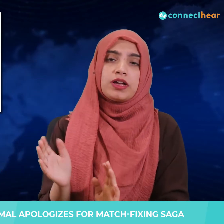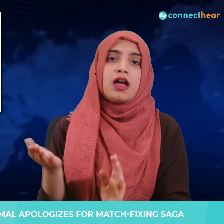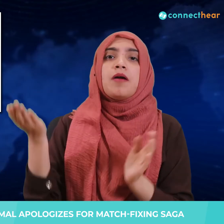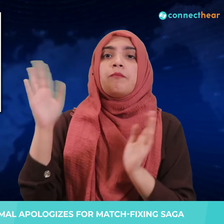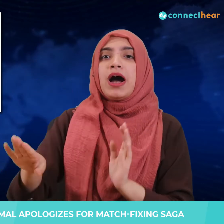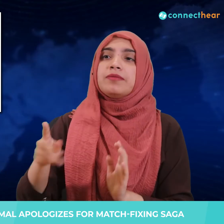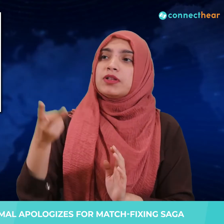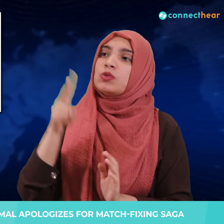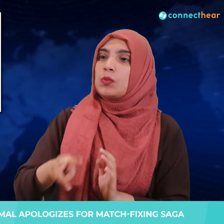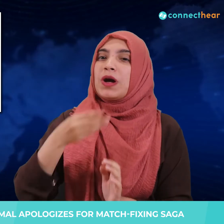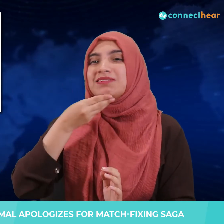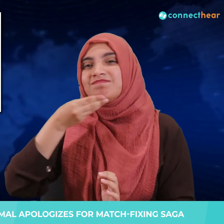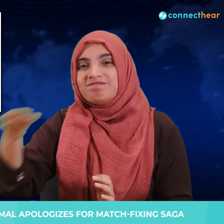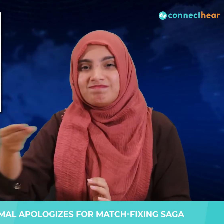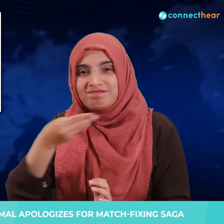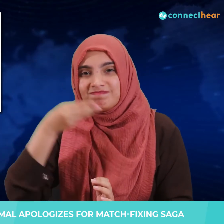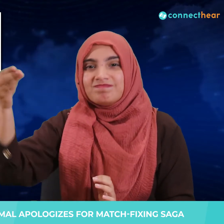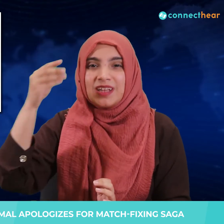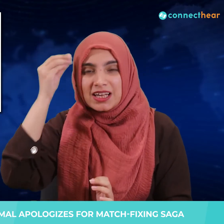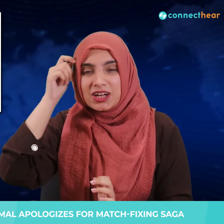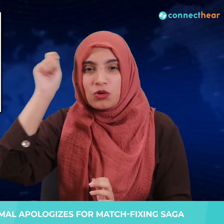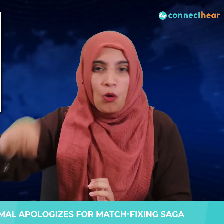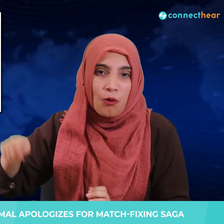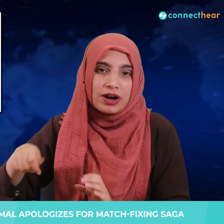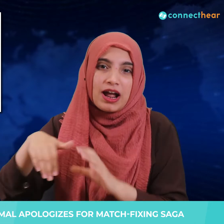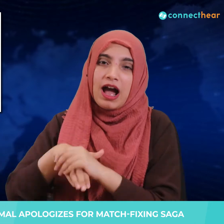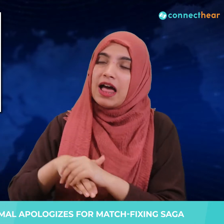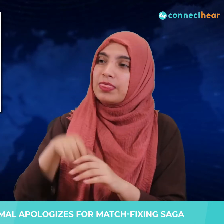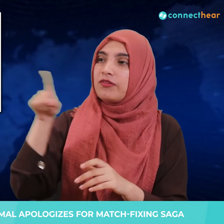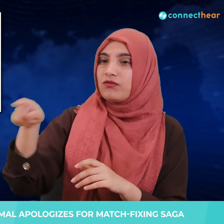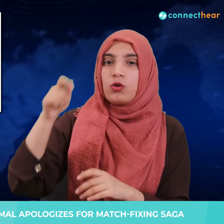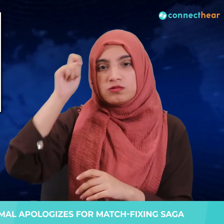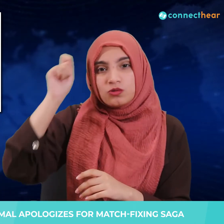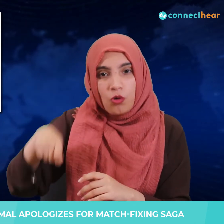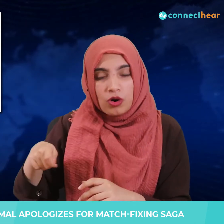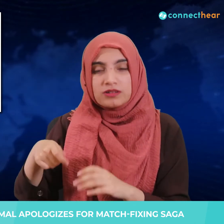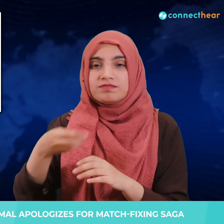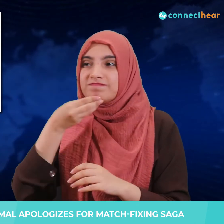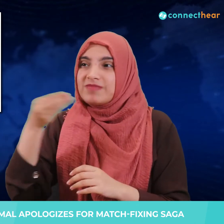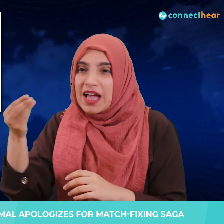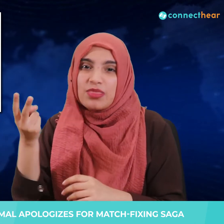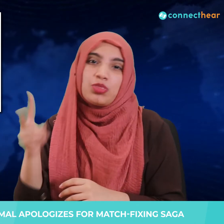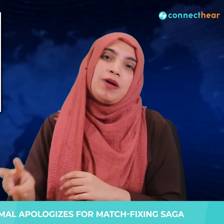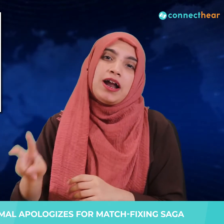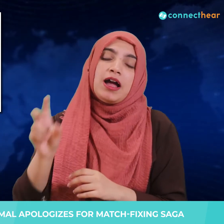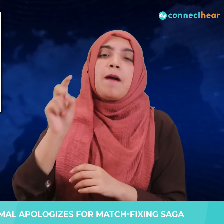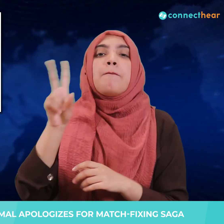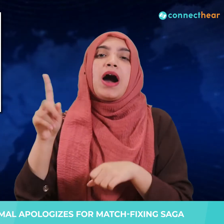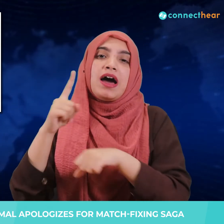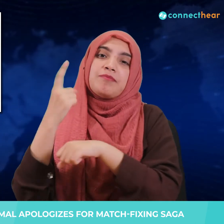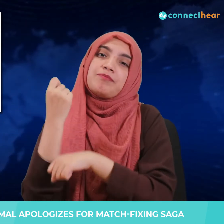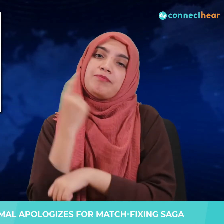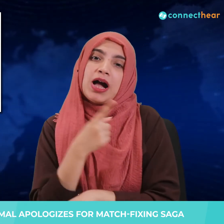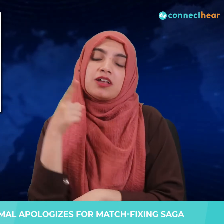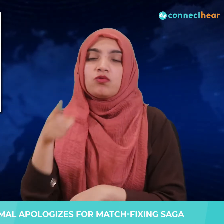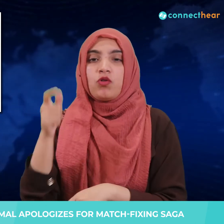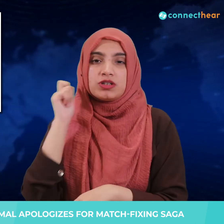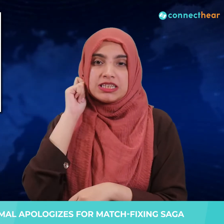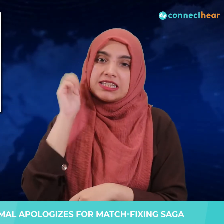further reduced to only 12 months as he decided to appeal to the Court of Arbitration for Sports.